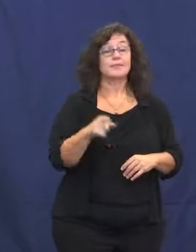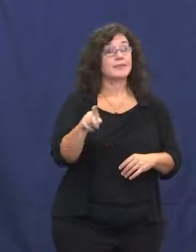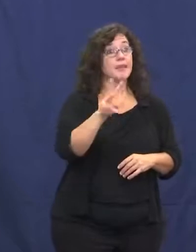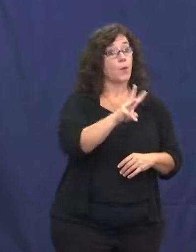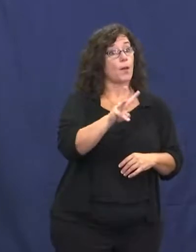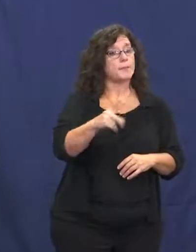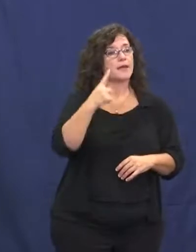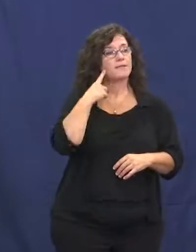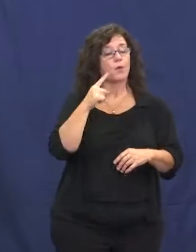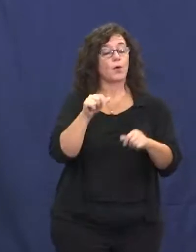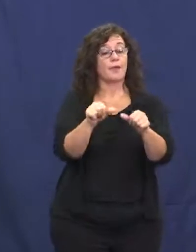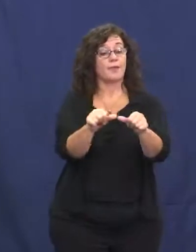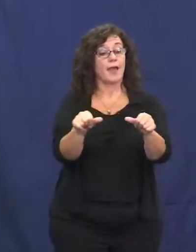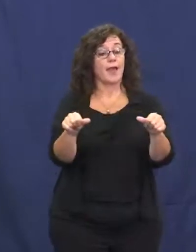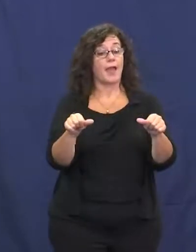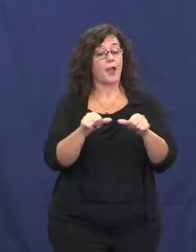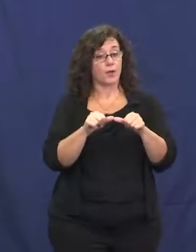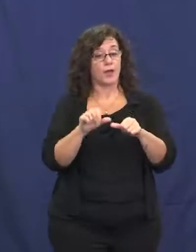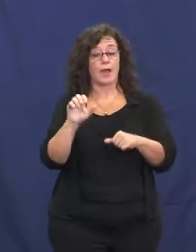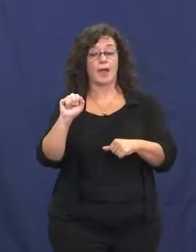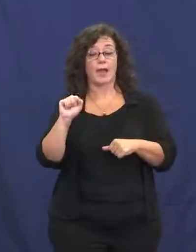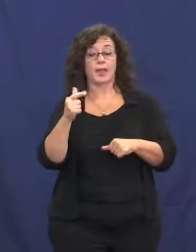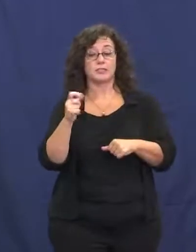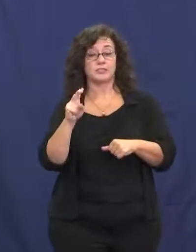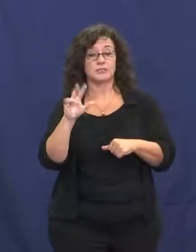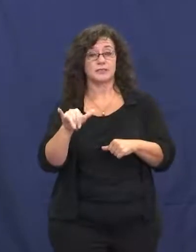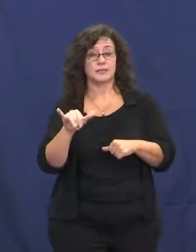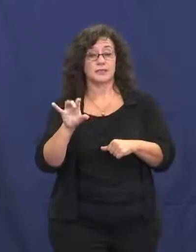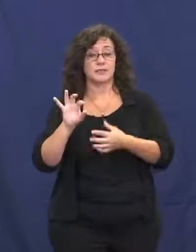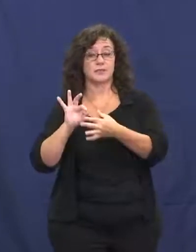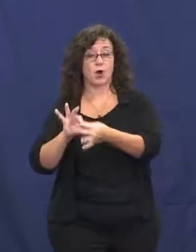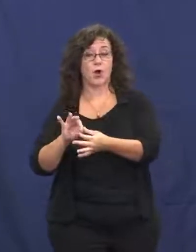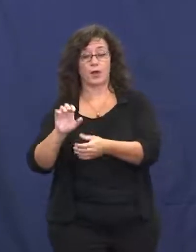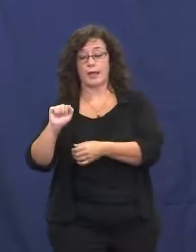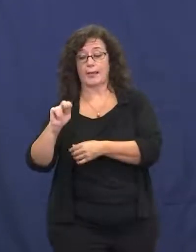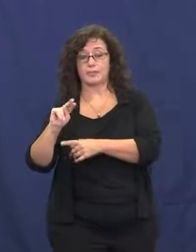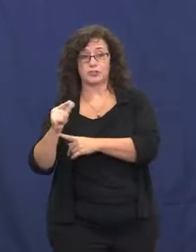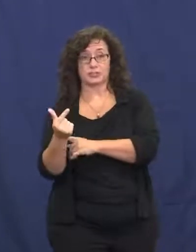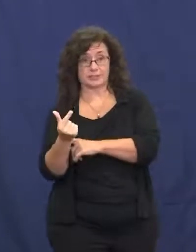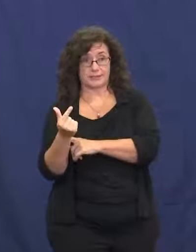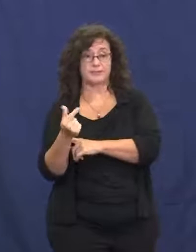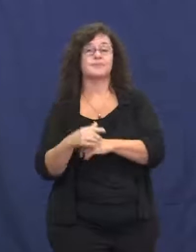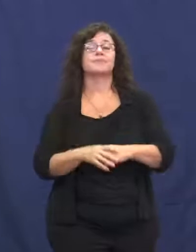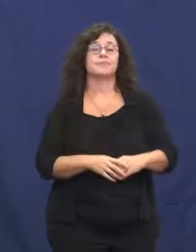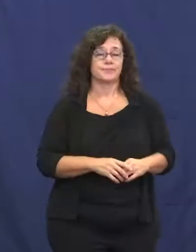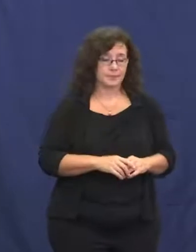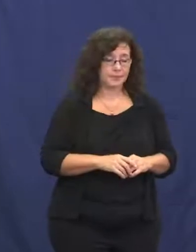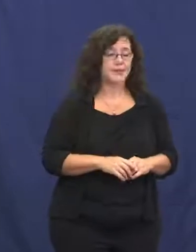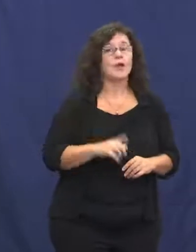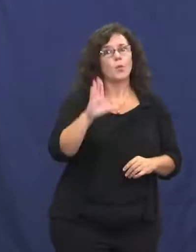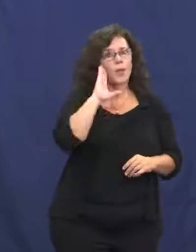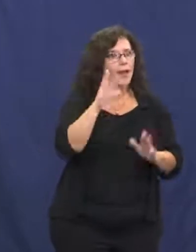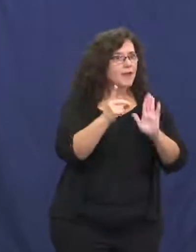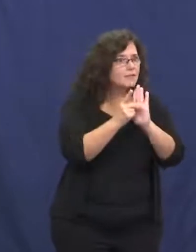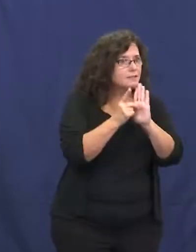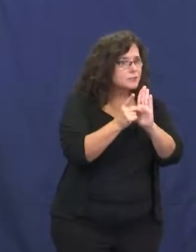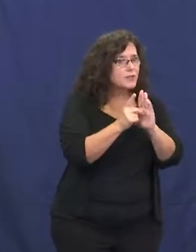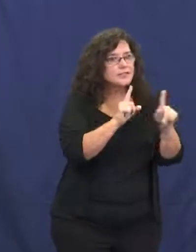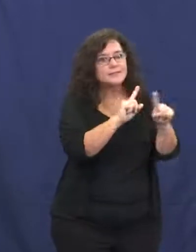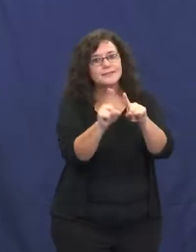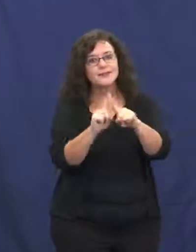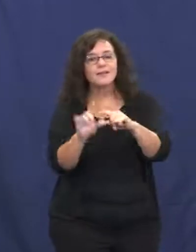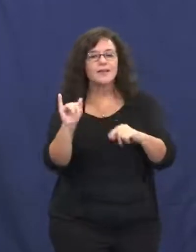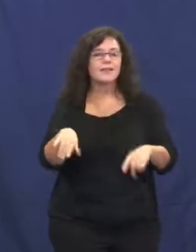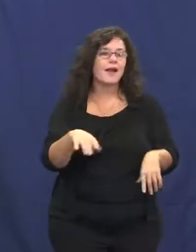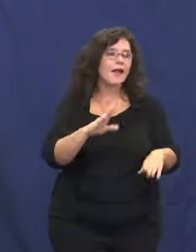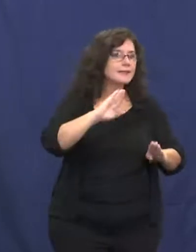their Facebook page. And we're going to have presentations. We'll have demonstrations, Tai Chi, Zumba,